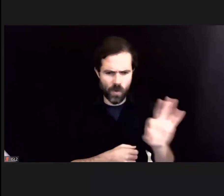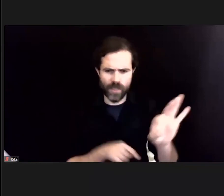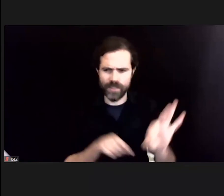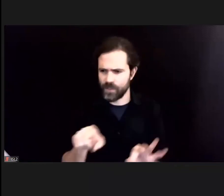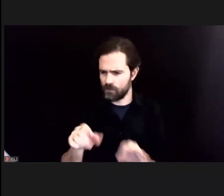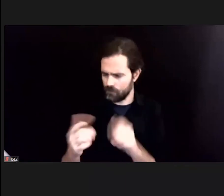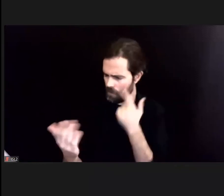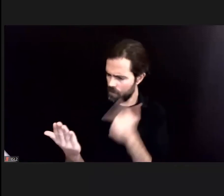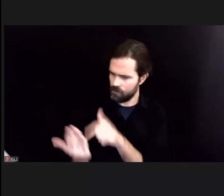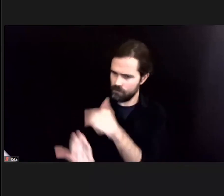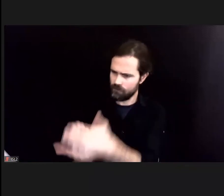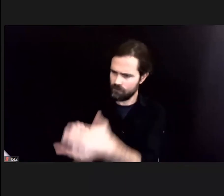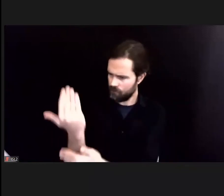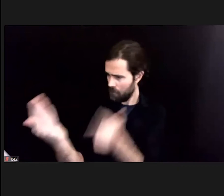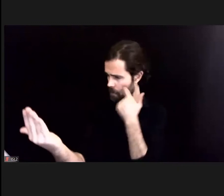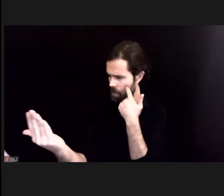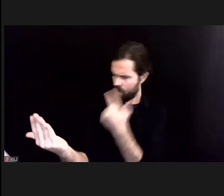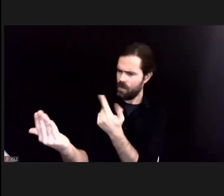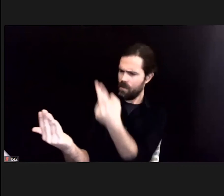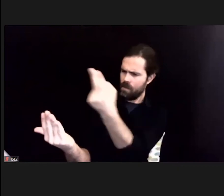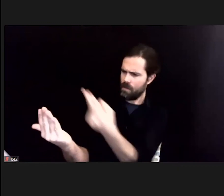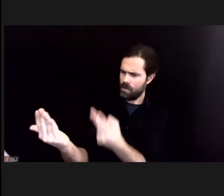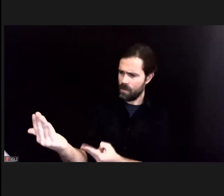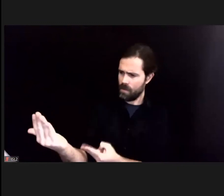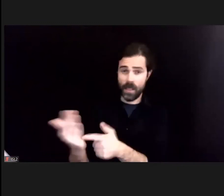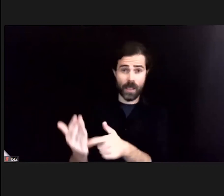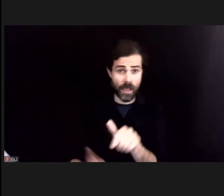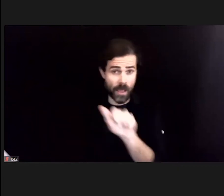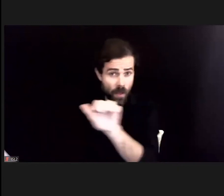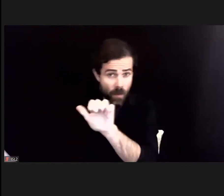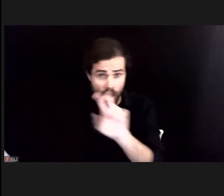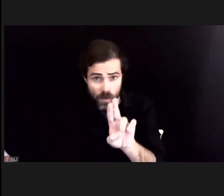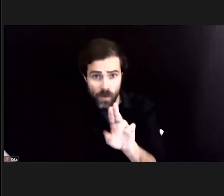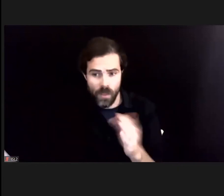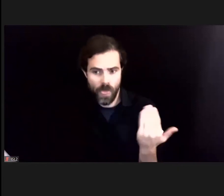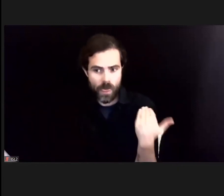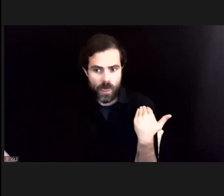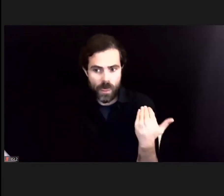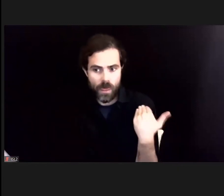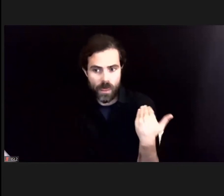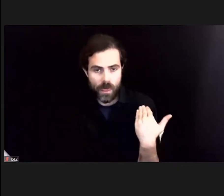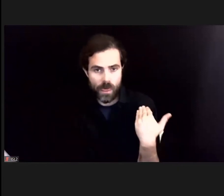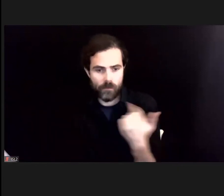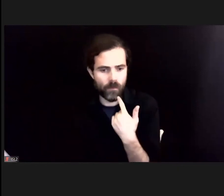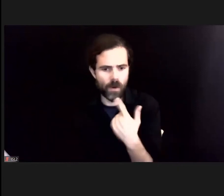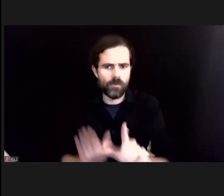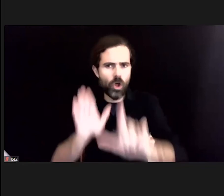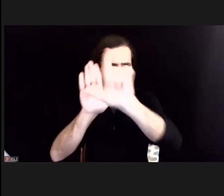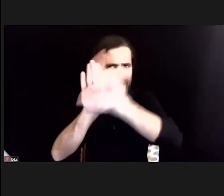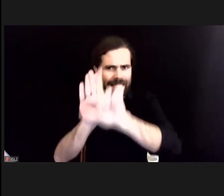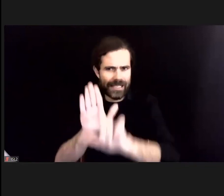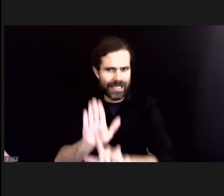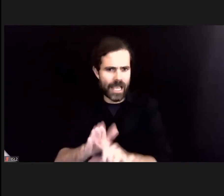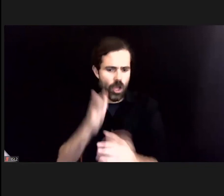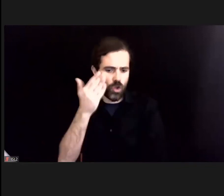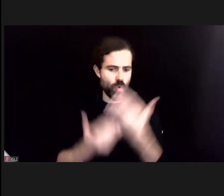EU has recently developed key legislation and policies concerning accessibility. For example, the European